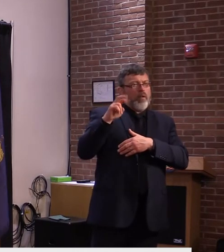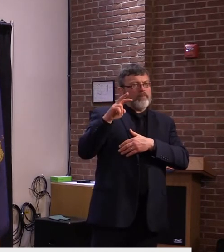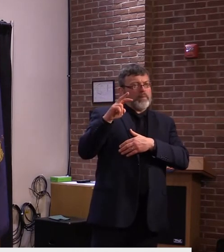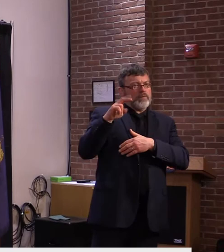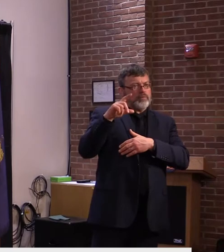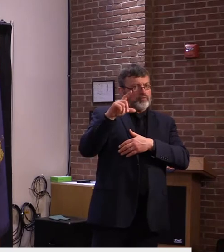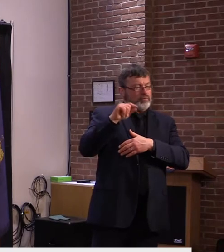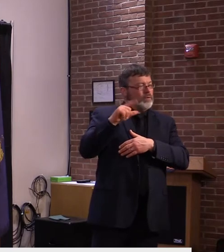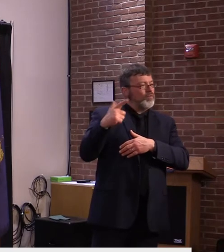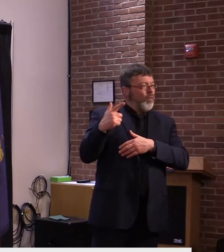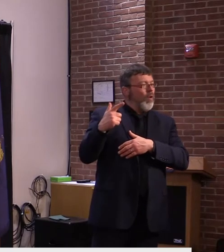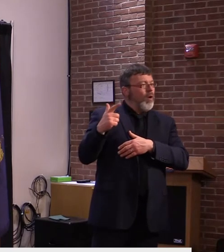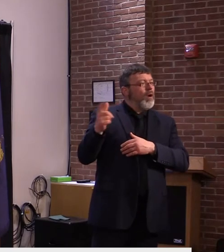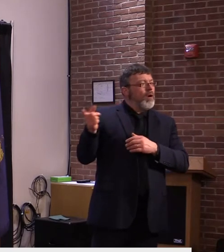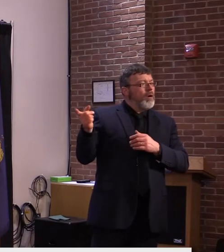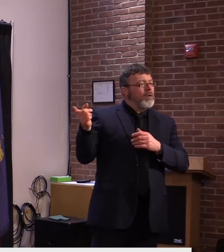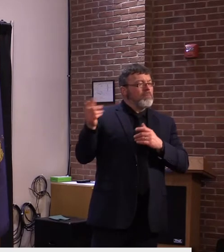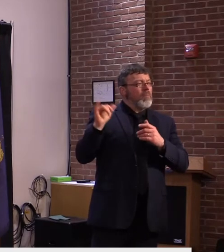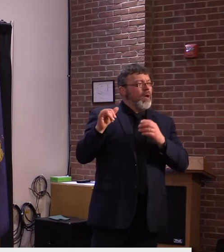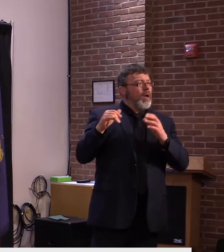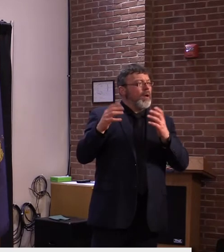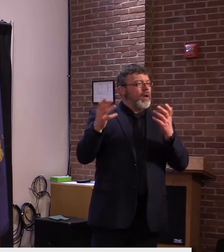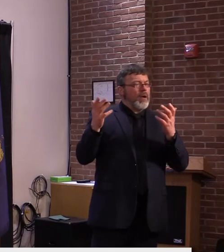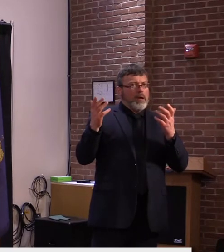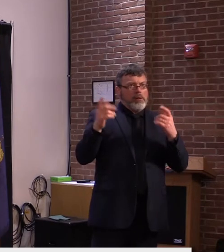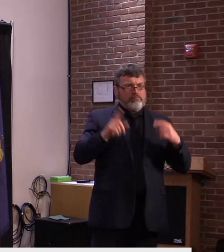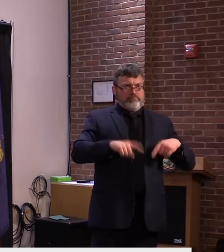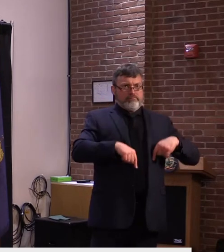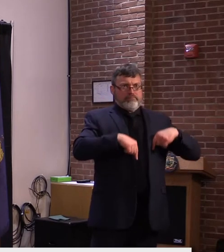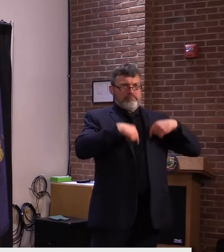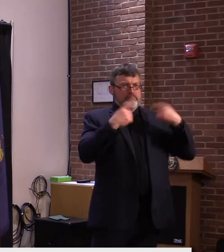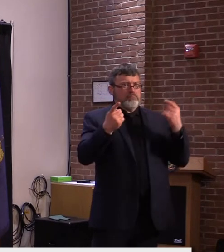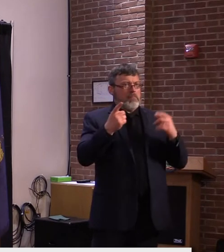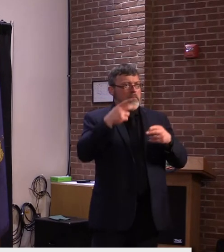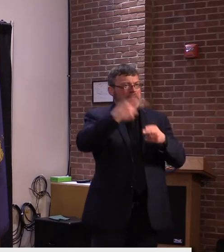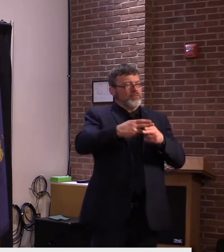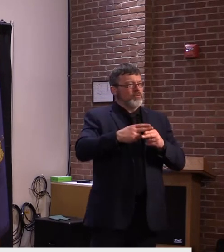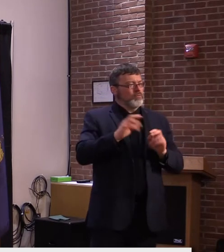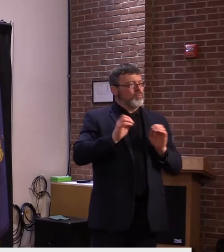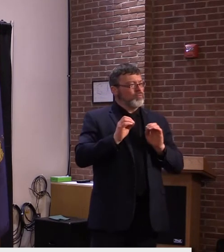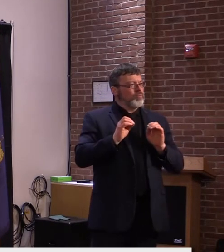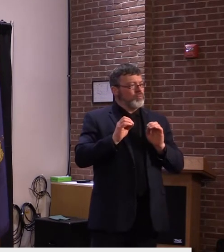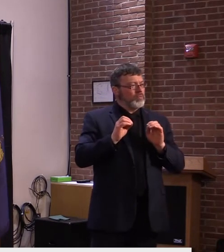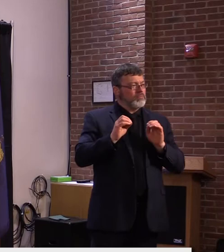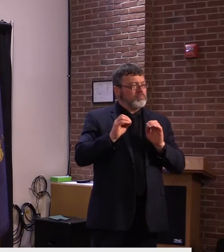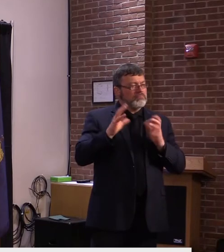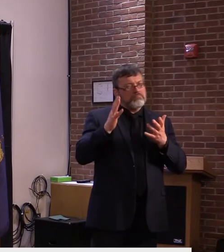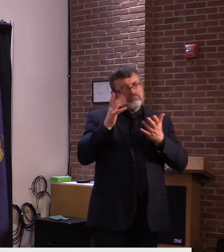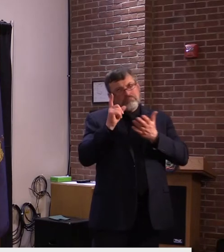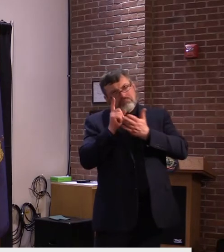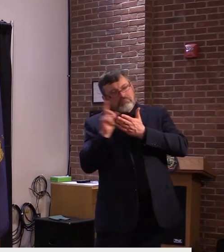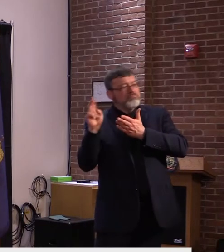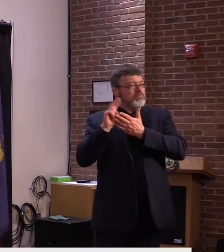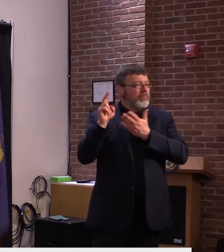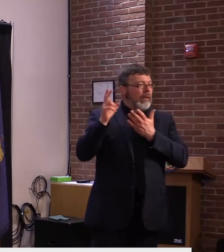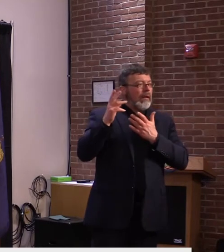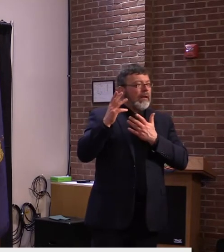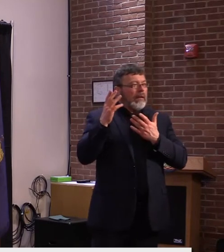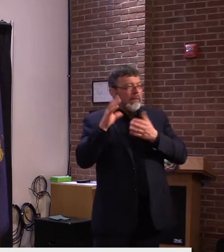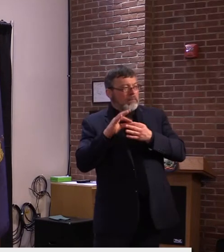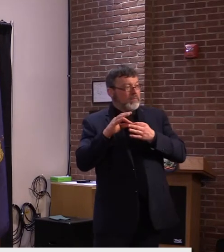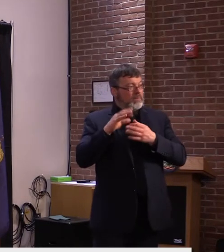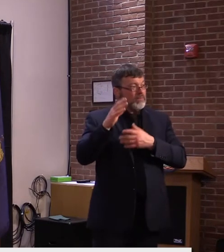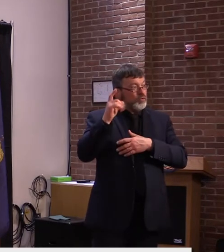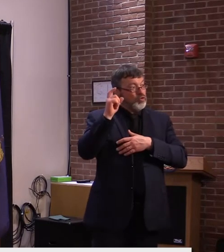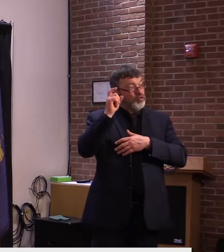much during the Omicron wave and in recent weeks about whether you think that Vermonters should be wearing a mask